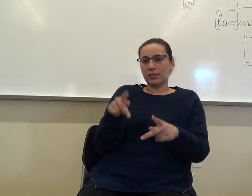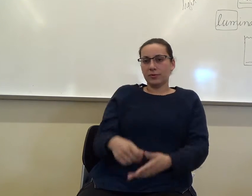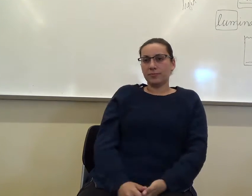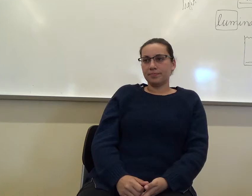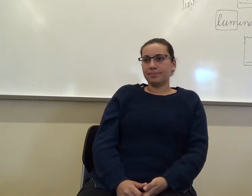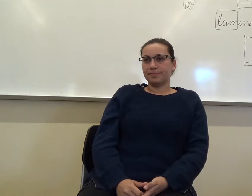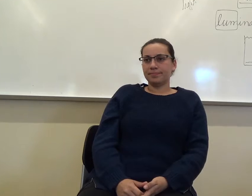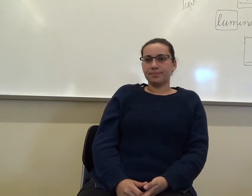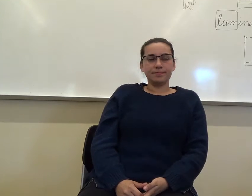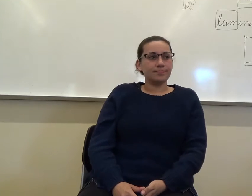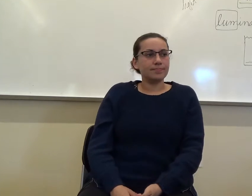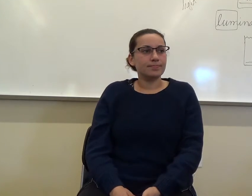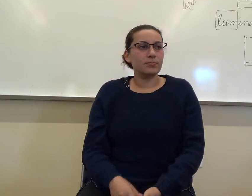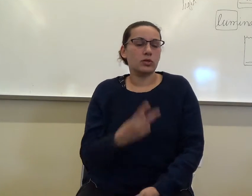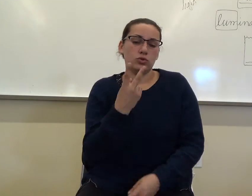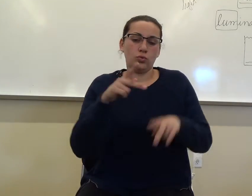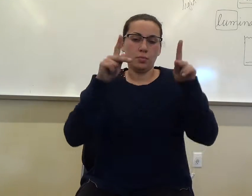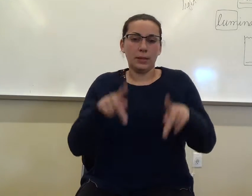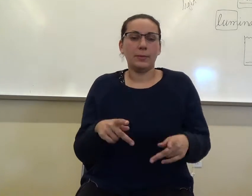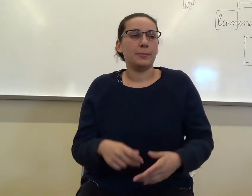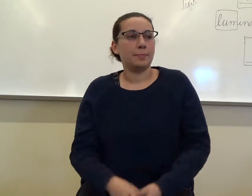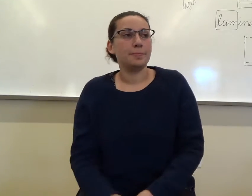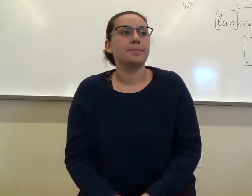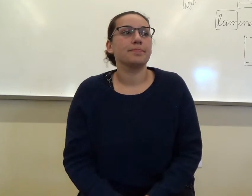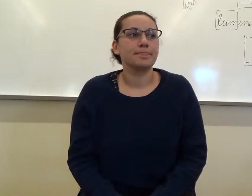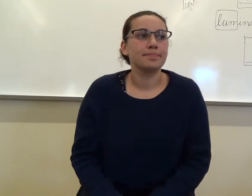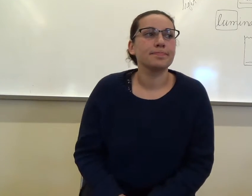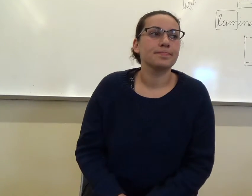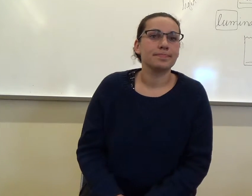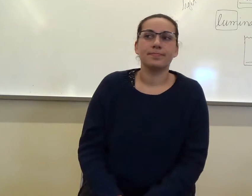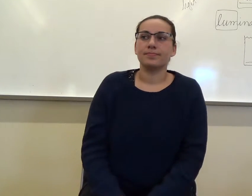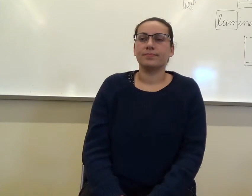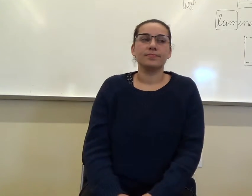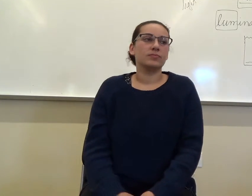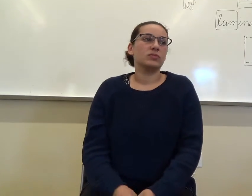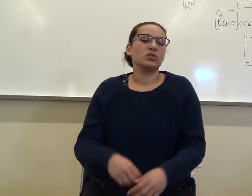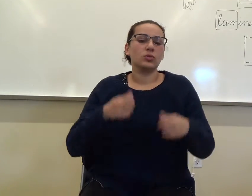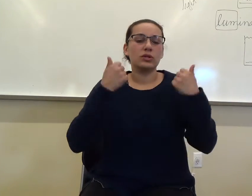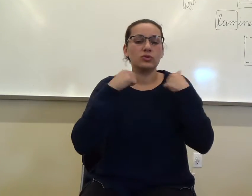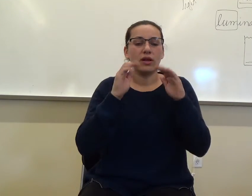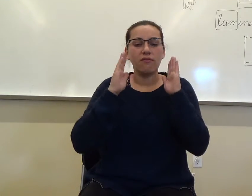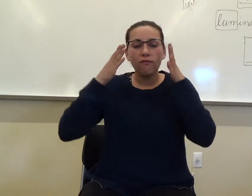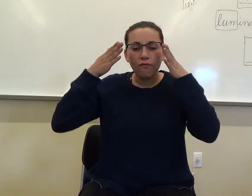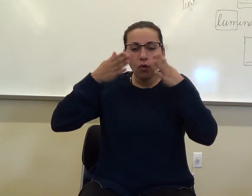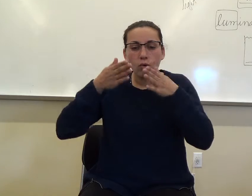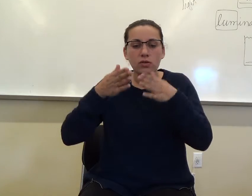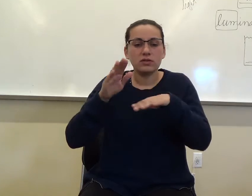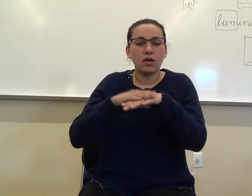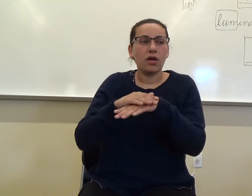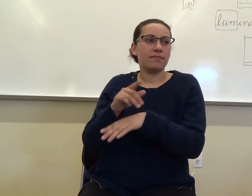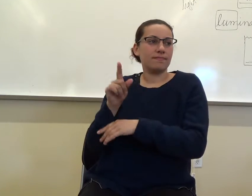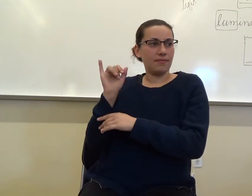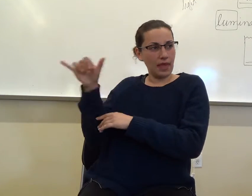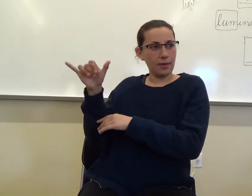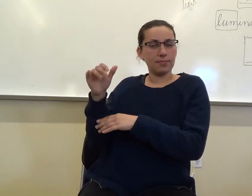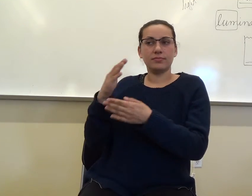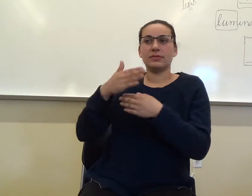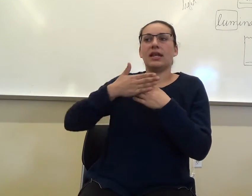here. Okay, so that's what we're going to be emphasizing over the next couple of weeks. Okay, anybody else have